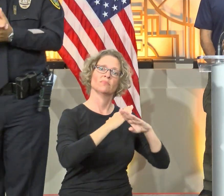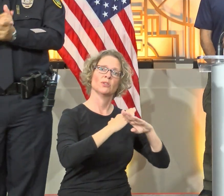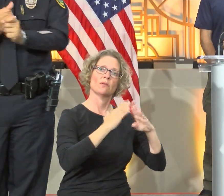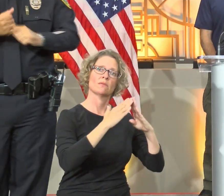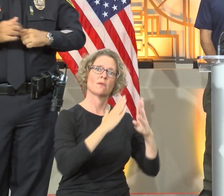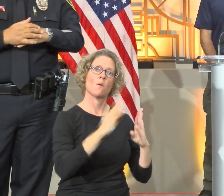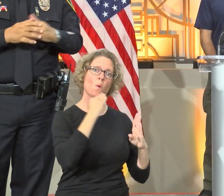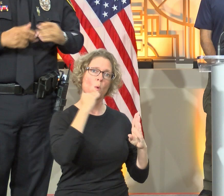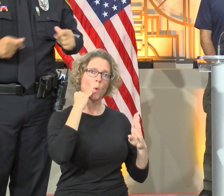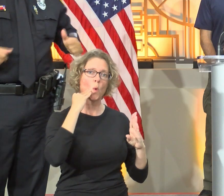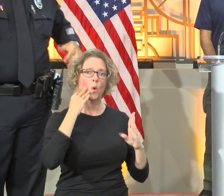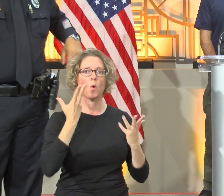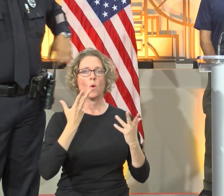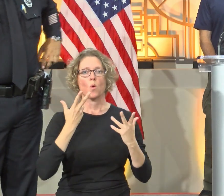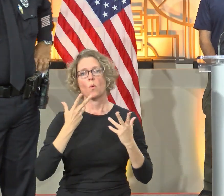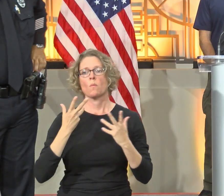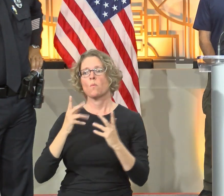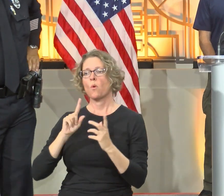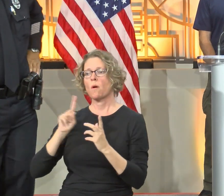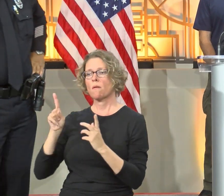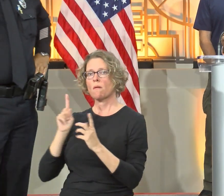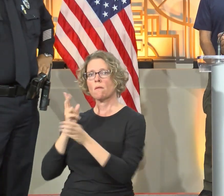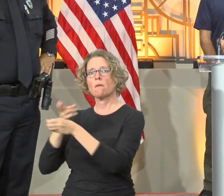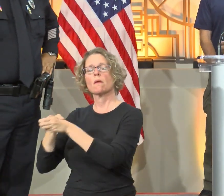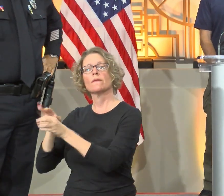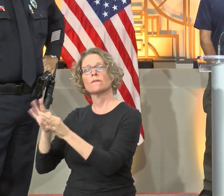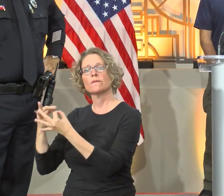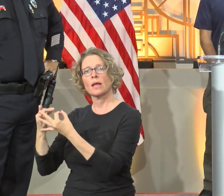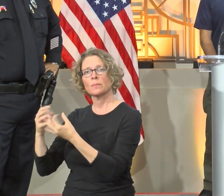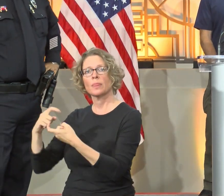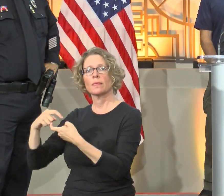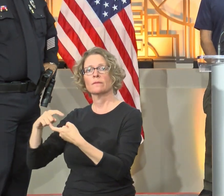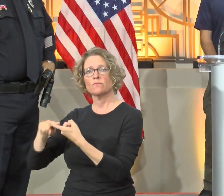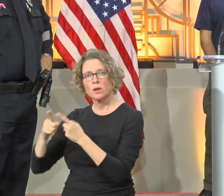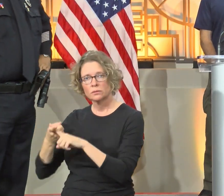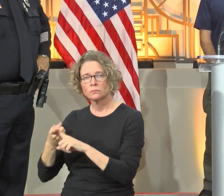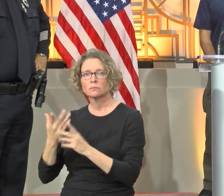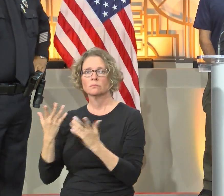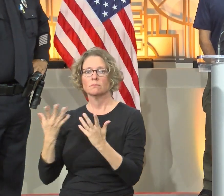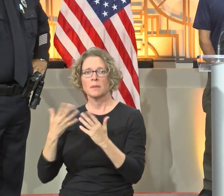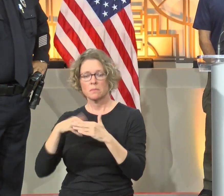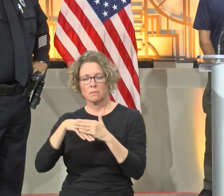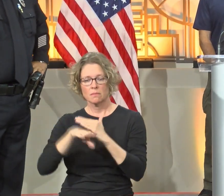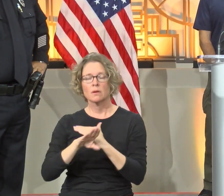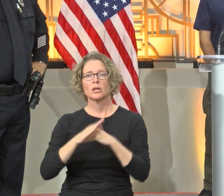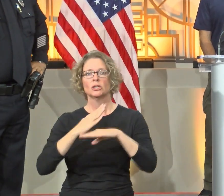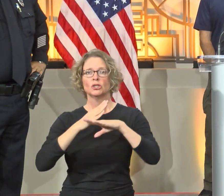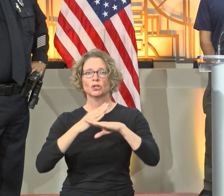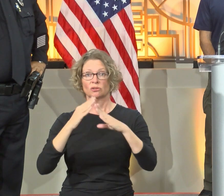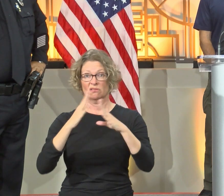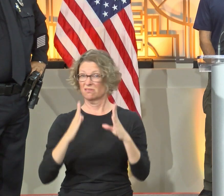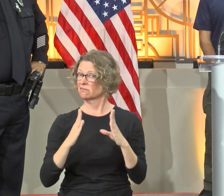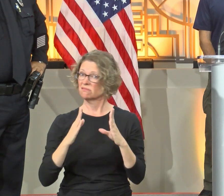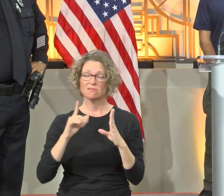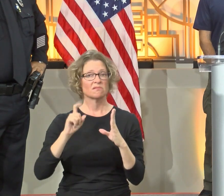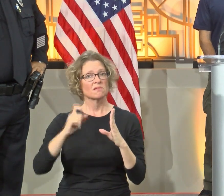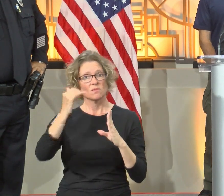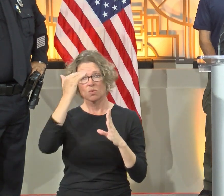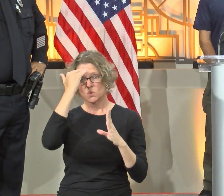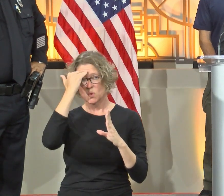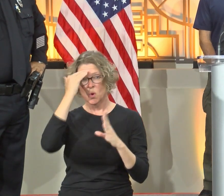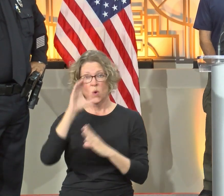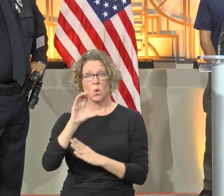bunk with family members and friends, or potentially go to a shelter, you really need to know your